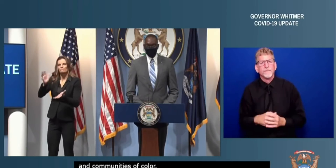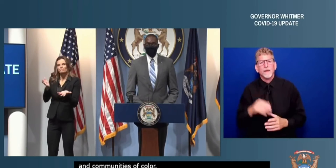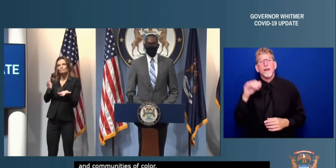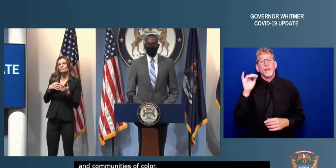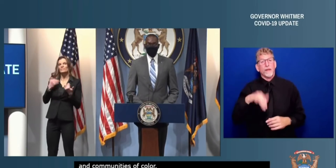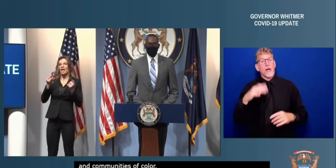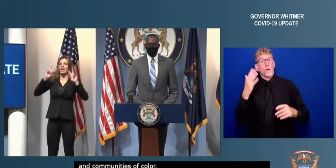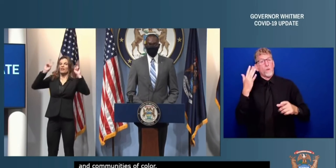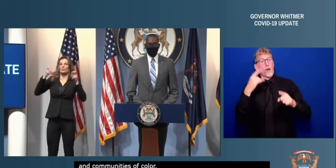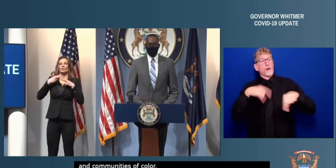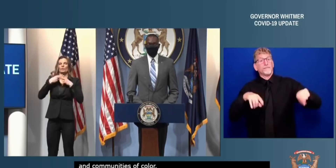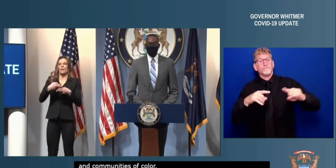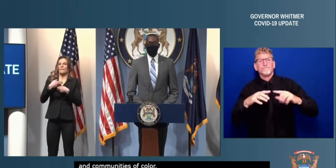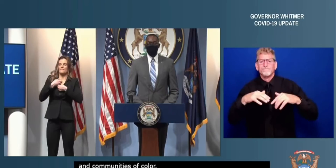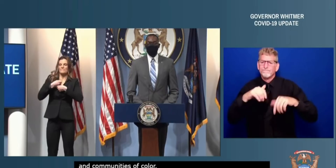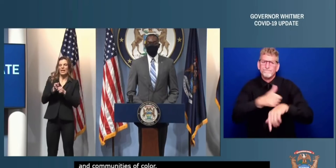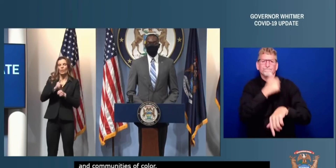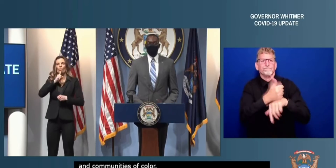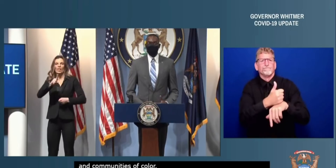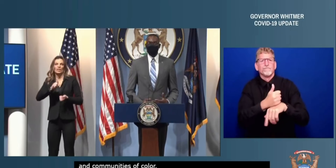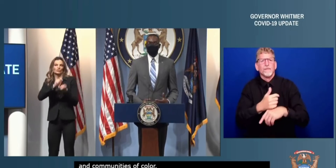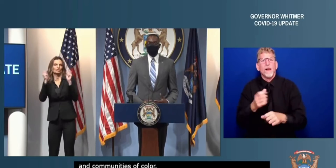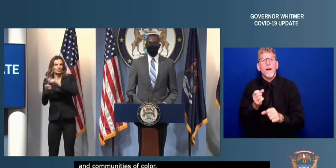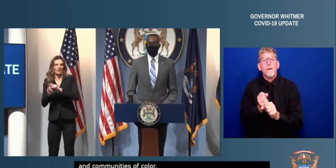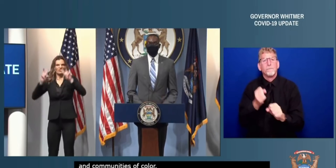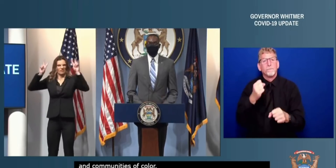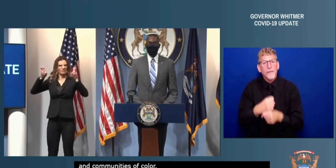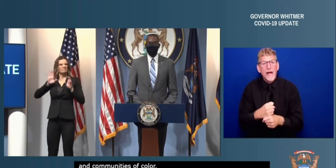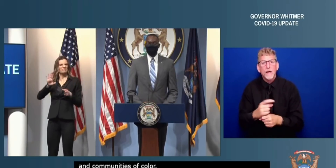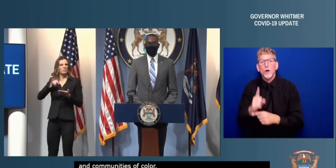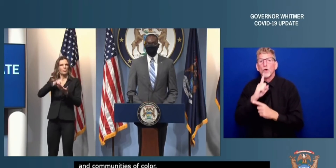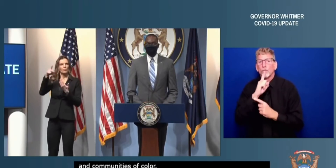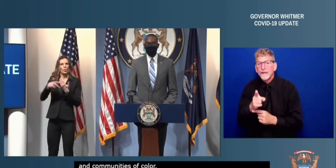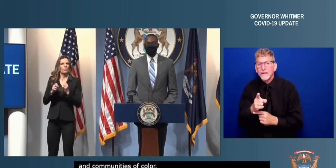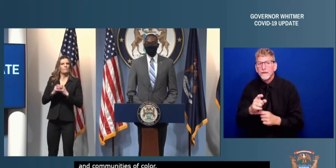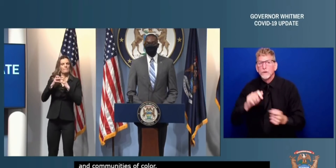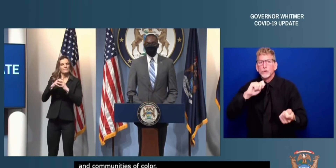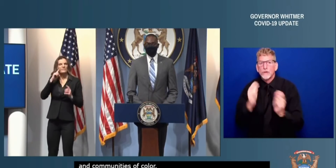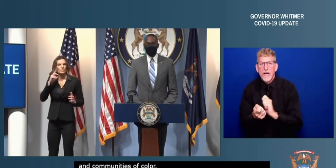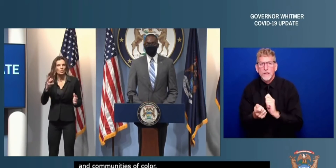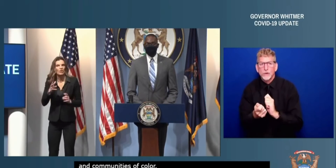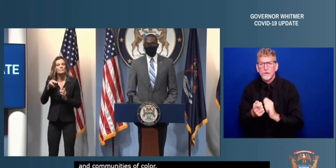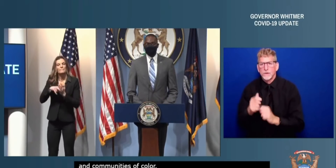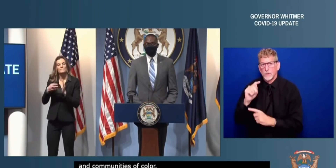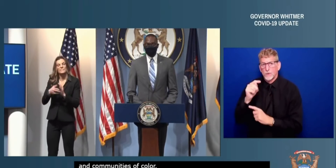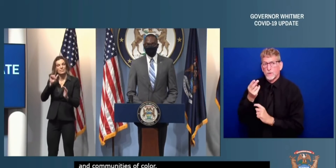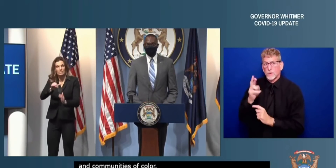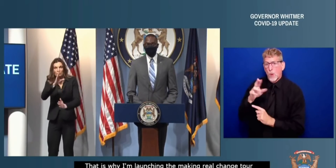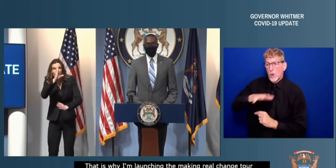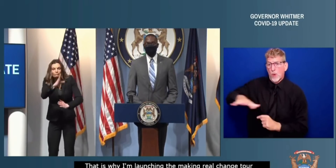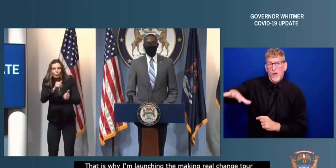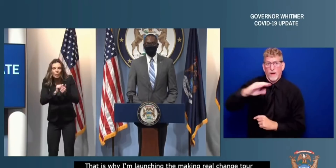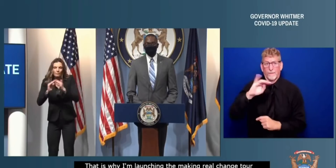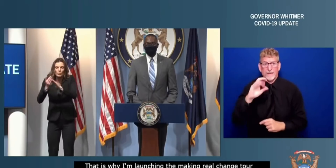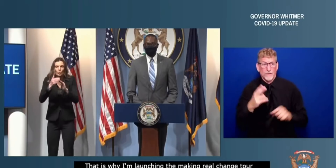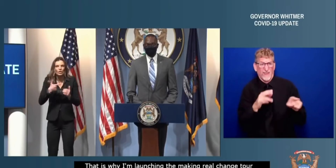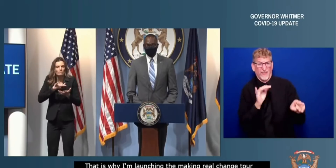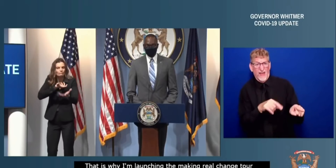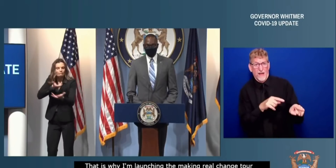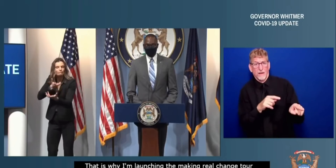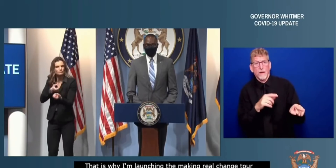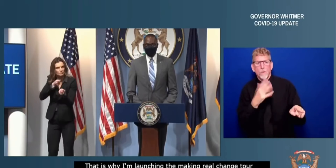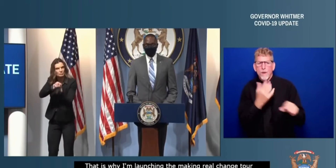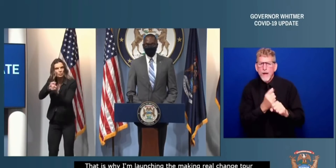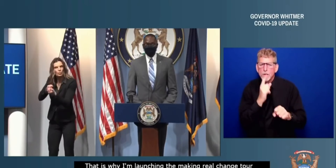Tour across Michigan to ensure that our work continues and allows for direct community interaction on these